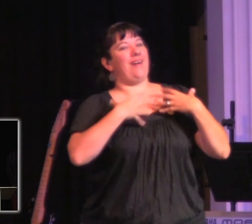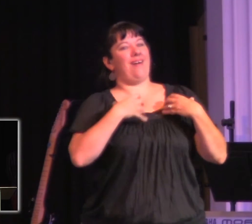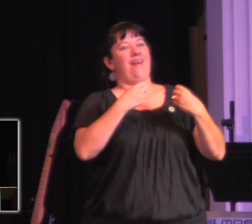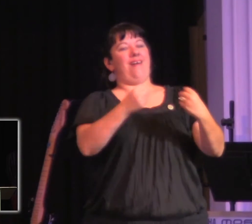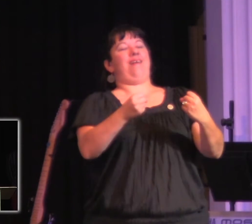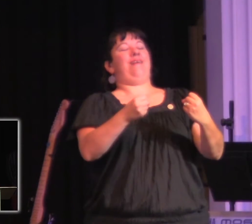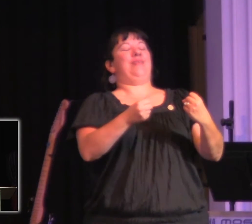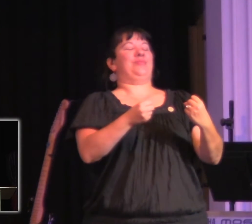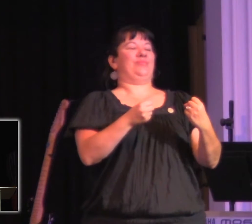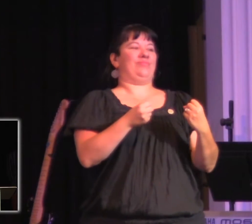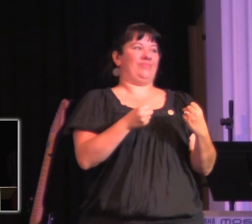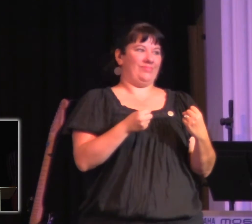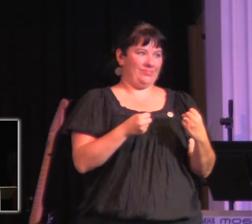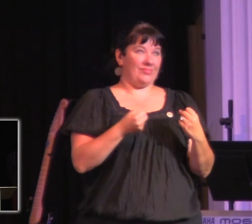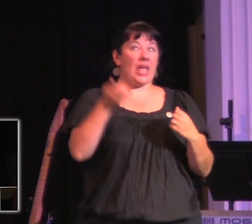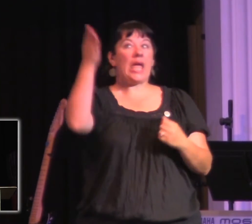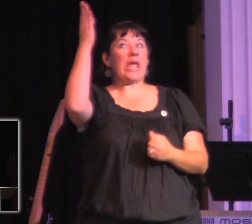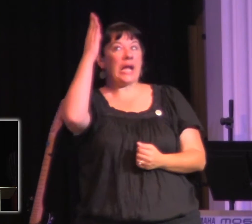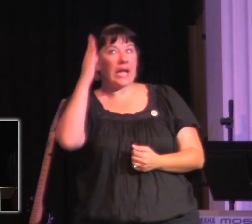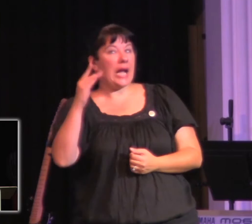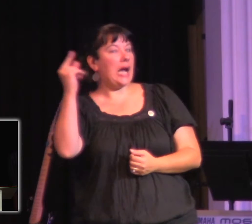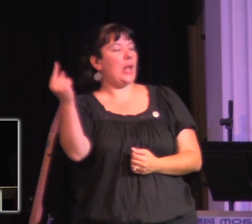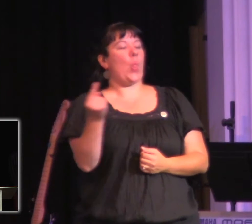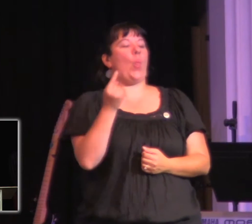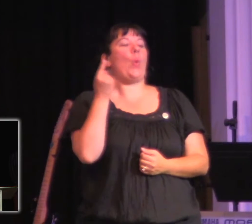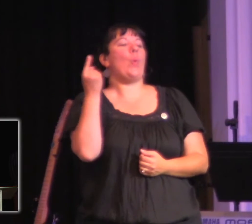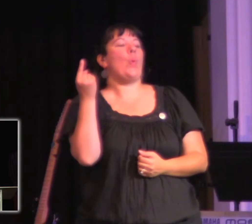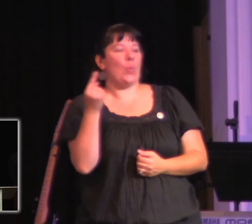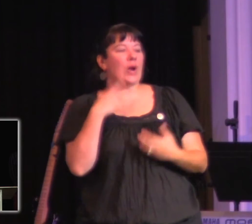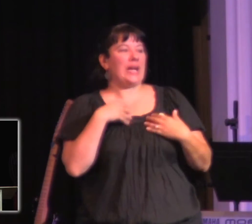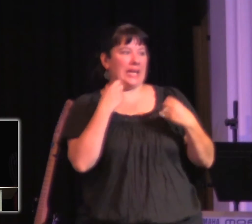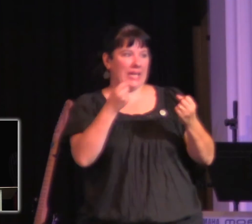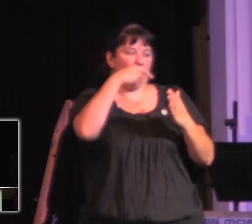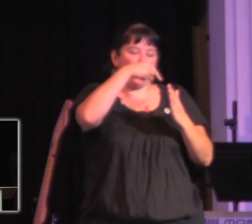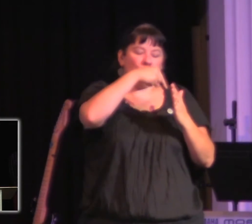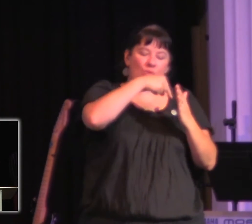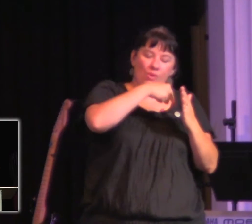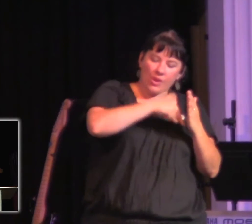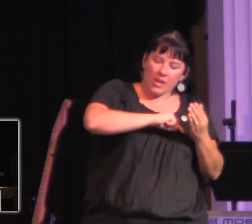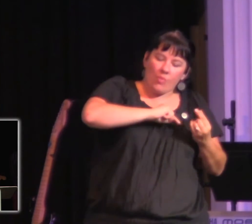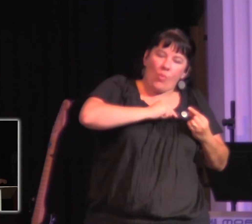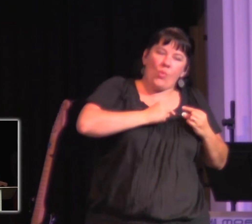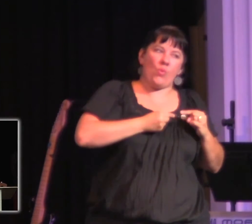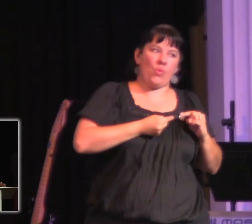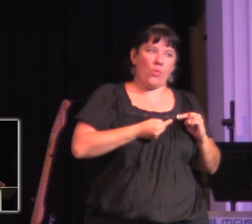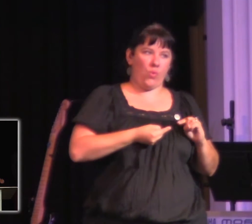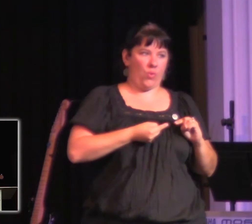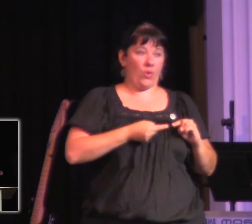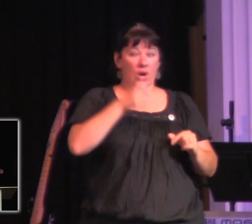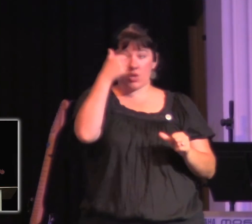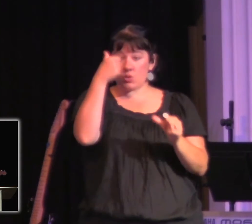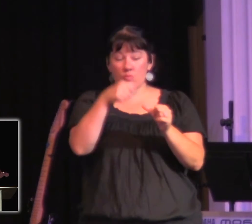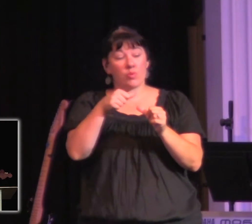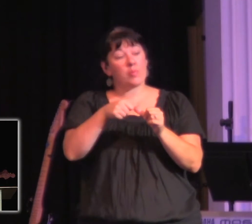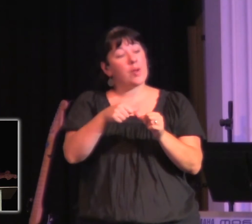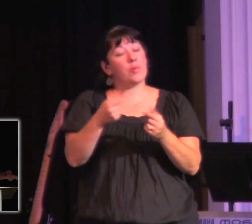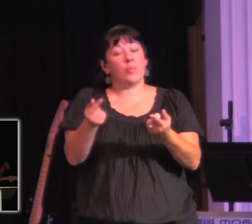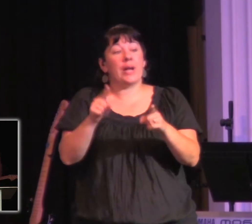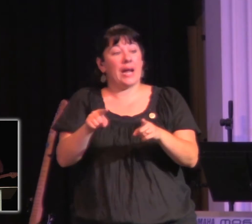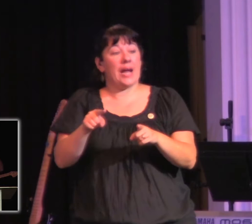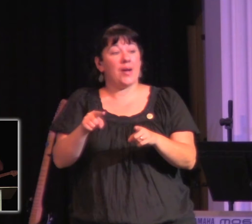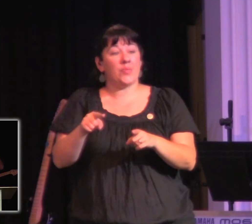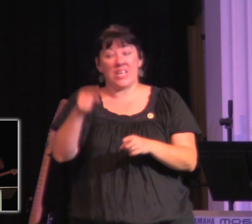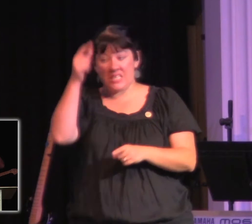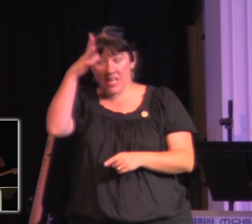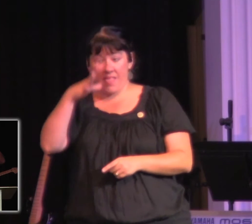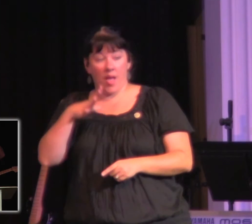can. He wants to heal us. Remember what happened to the crippled man at the temple called Beautiful? Remember whenever they